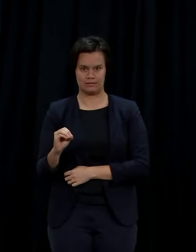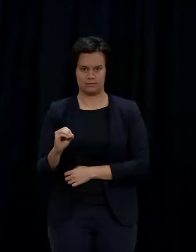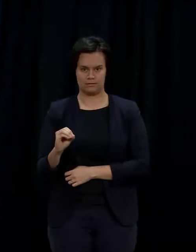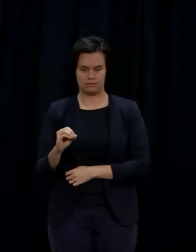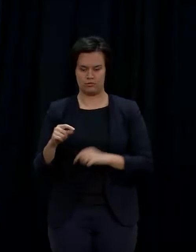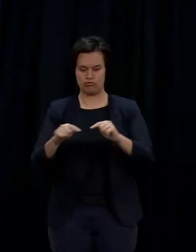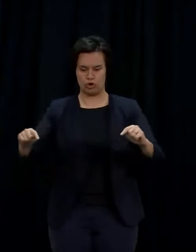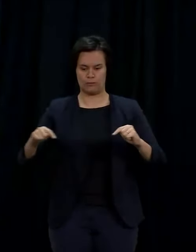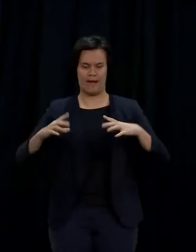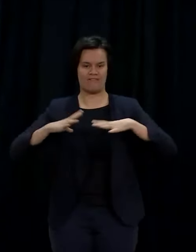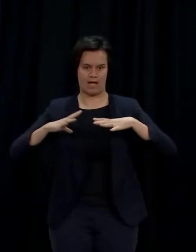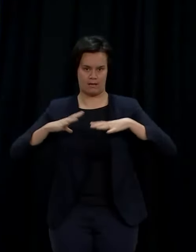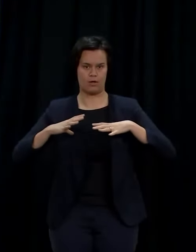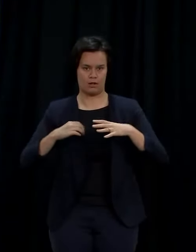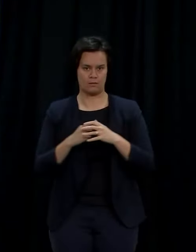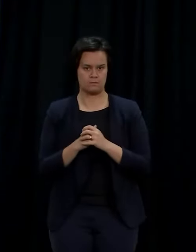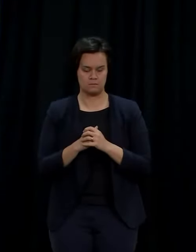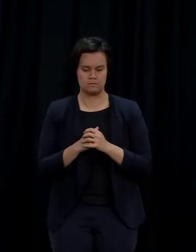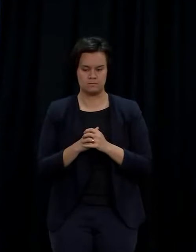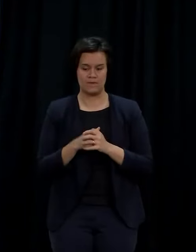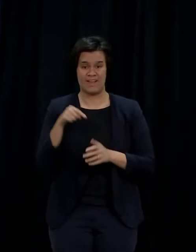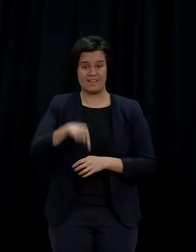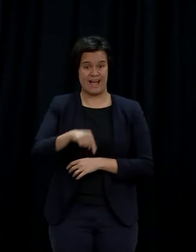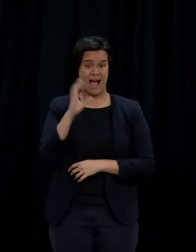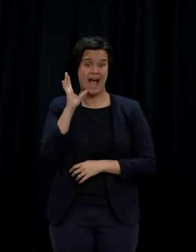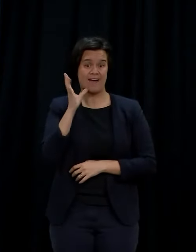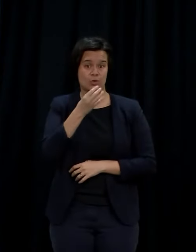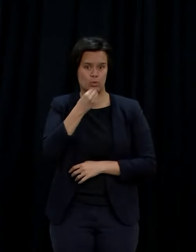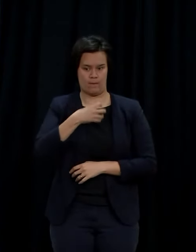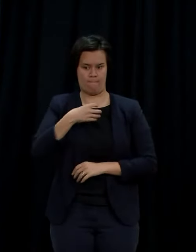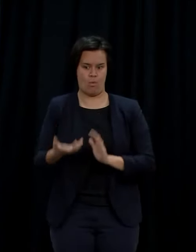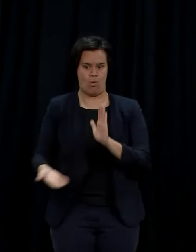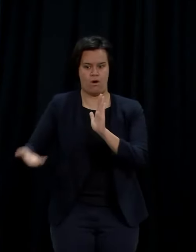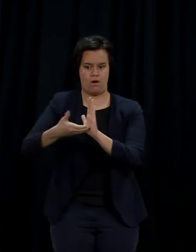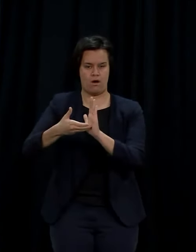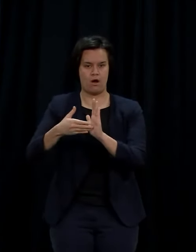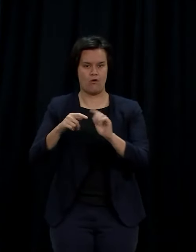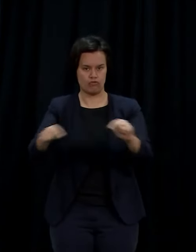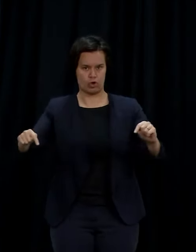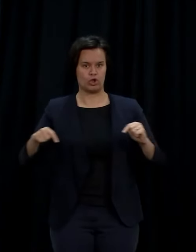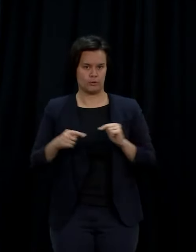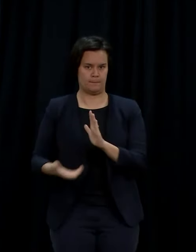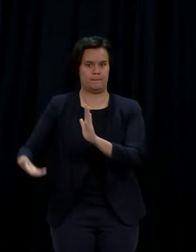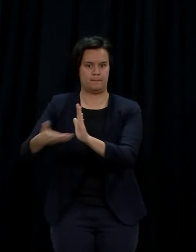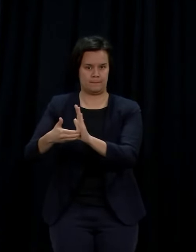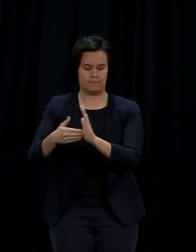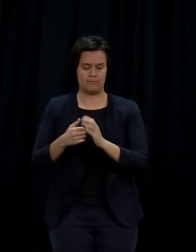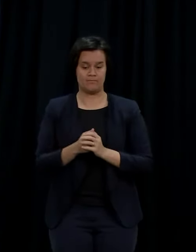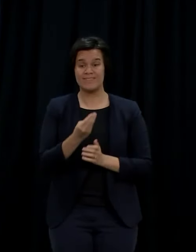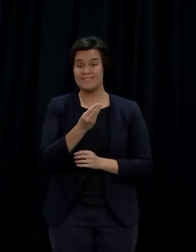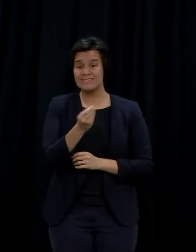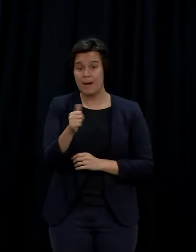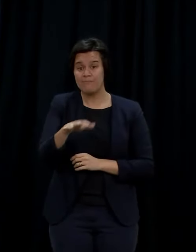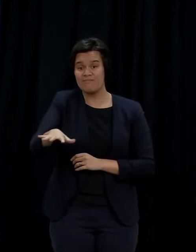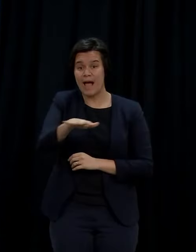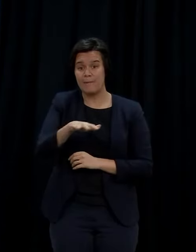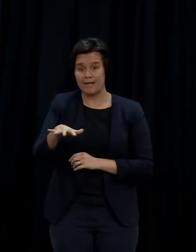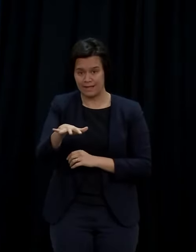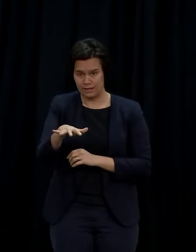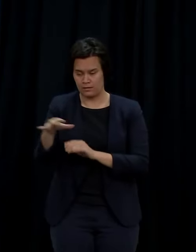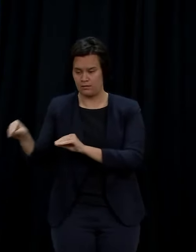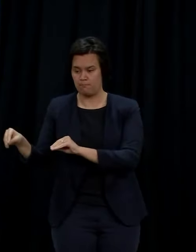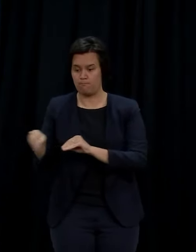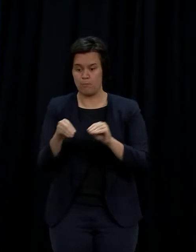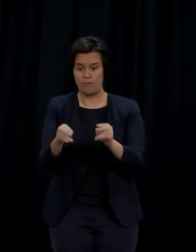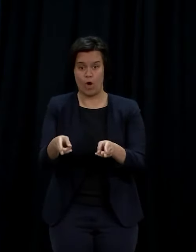rooms, and we're bringing on more than 200 as of this afternoon as well. And some family members are isolating together. The delay is